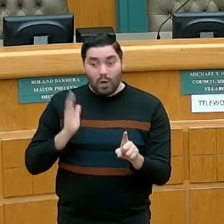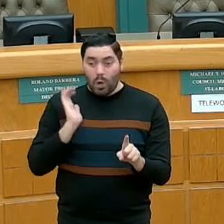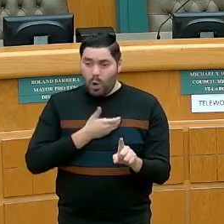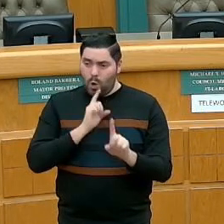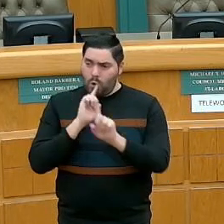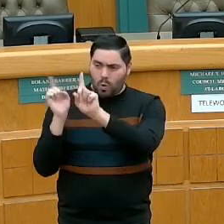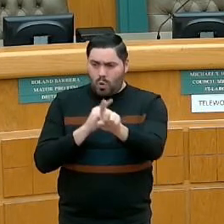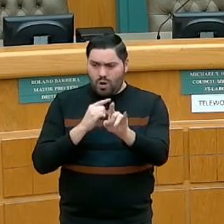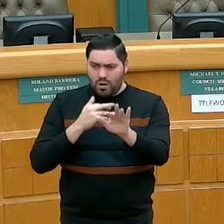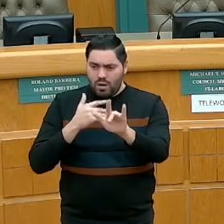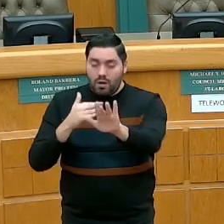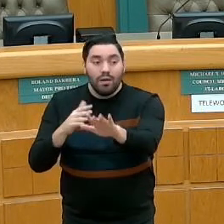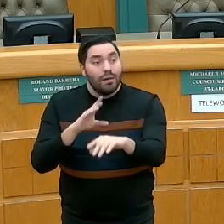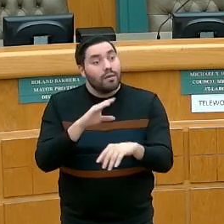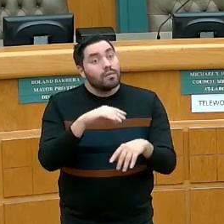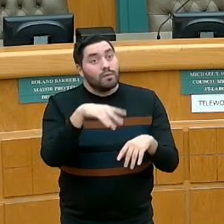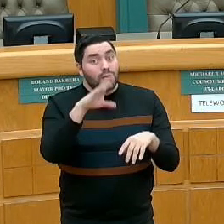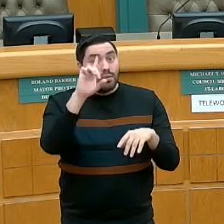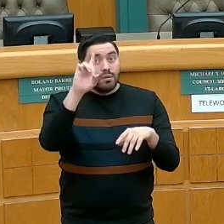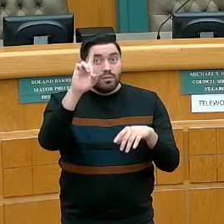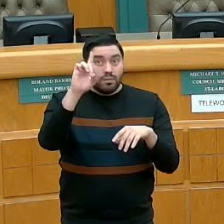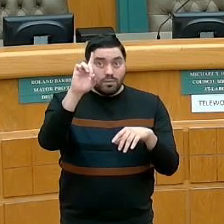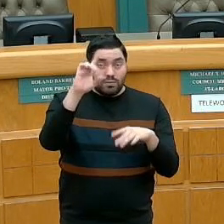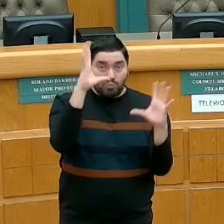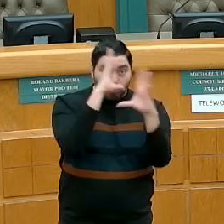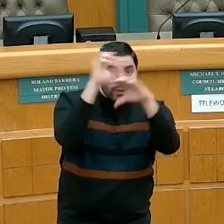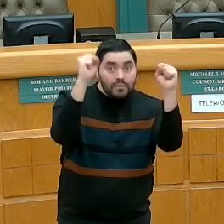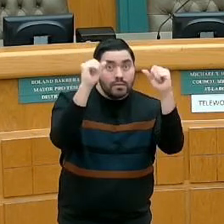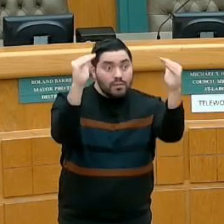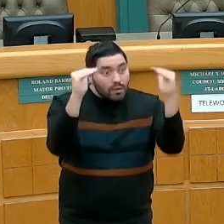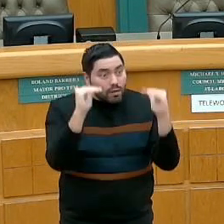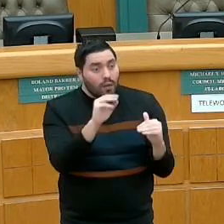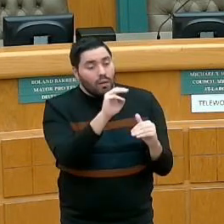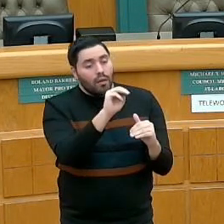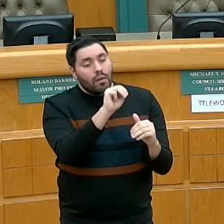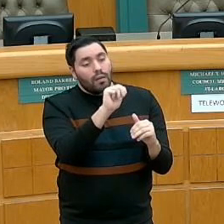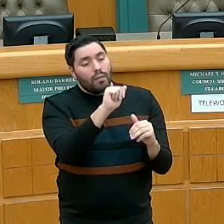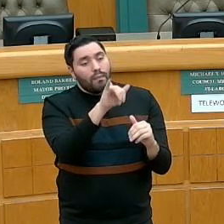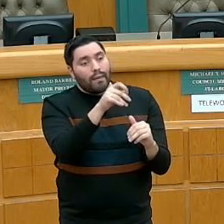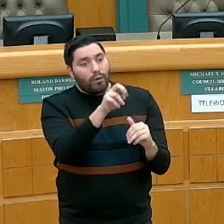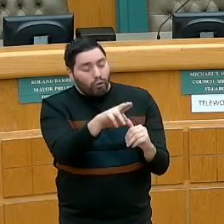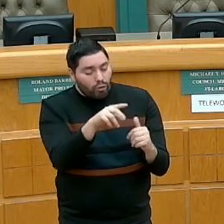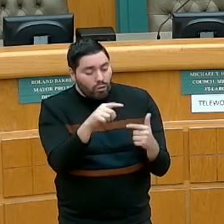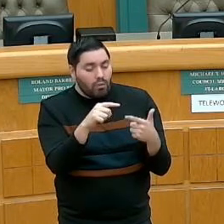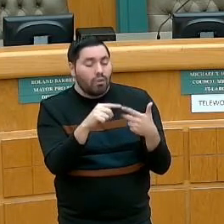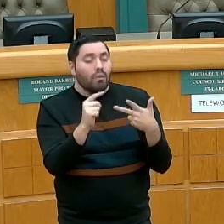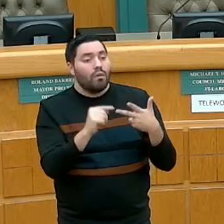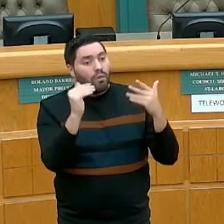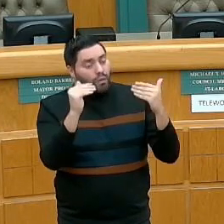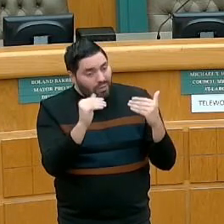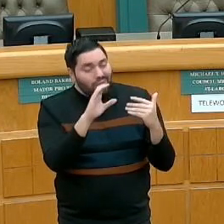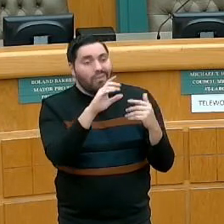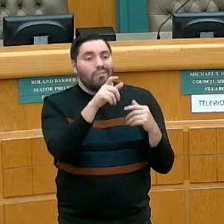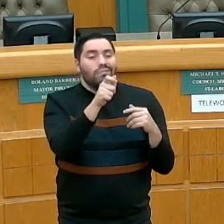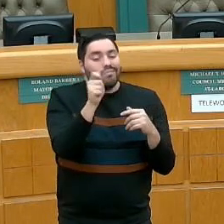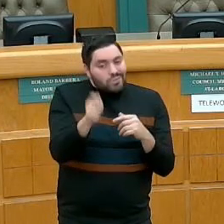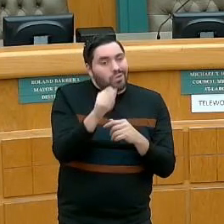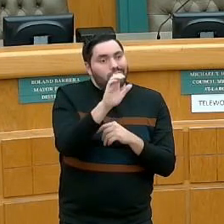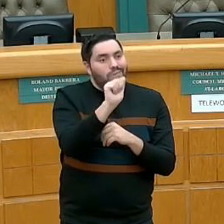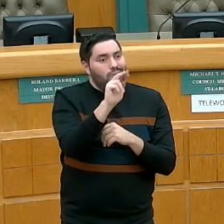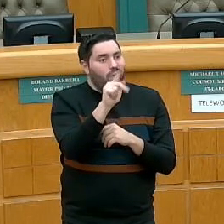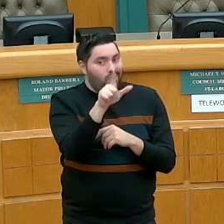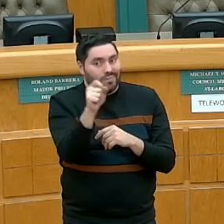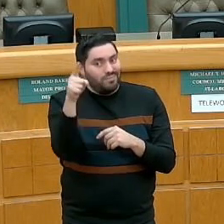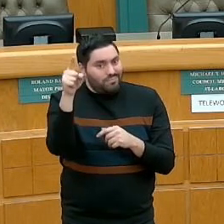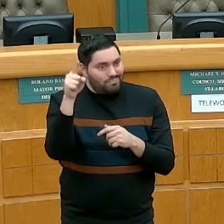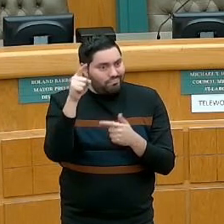all the way from the president to the mayor and County Judge Canales have put in place. And so we're going to be able to show you,